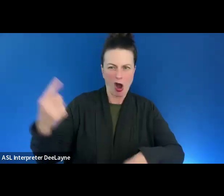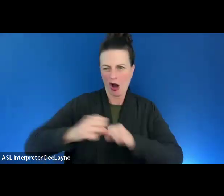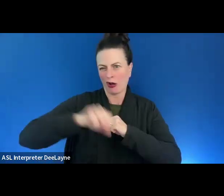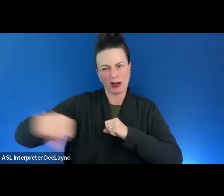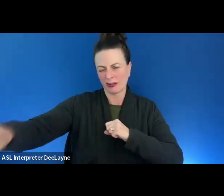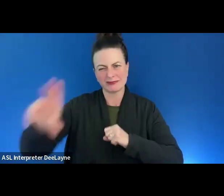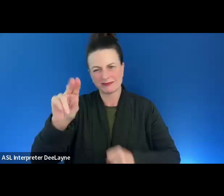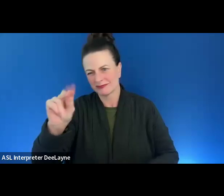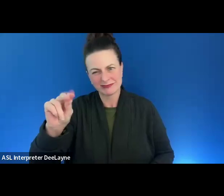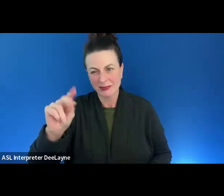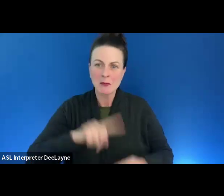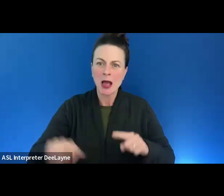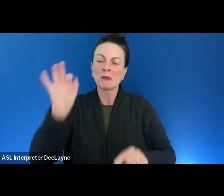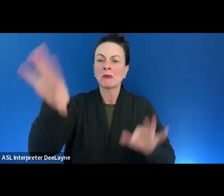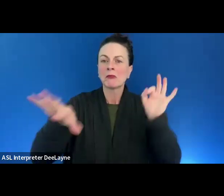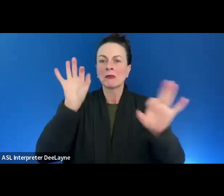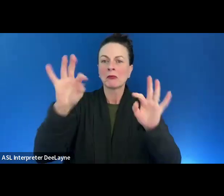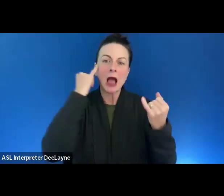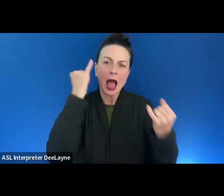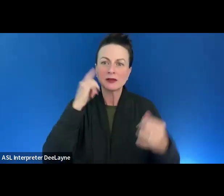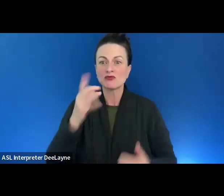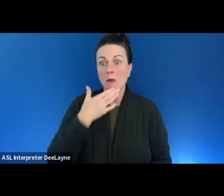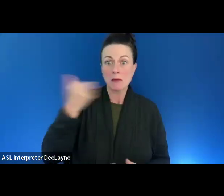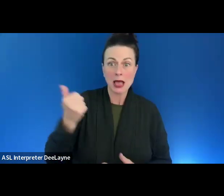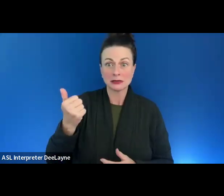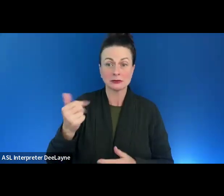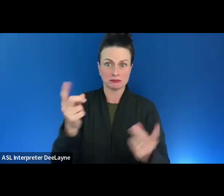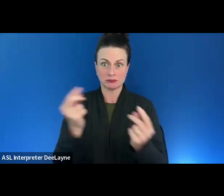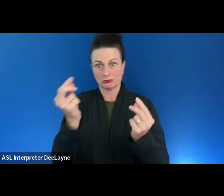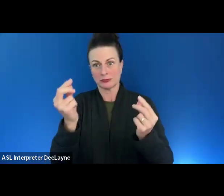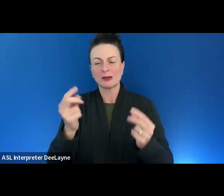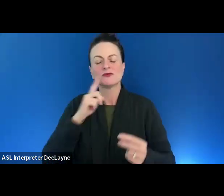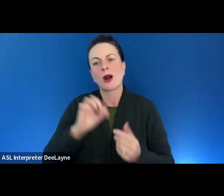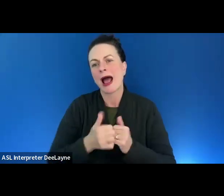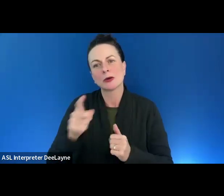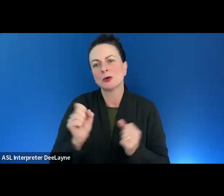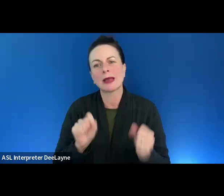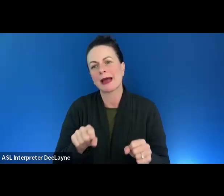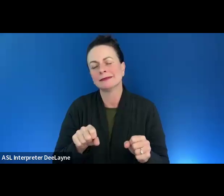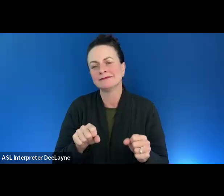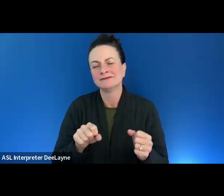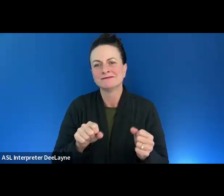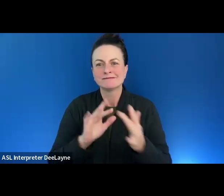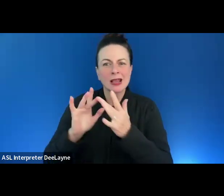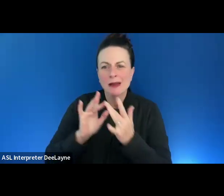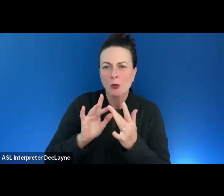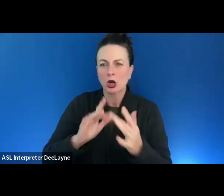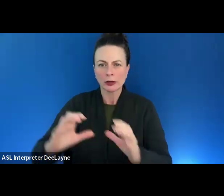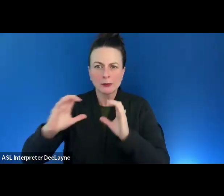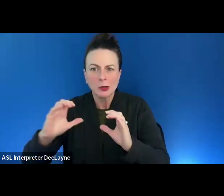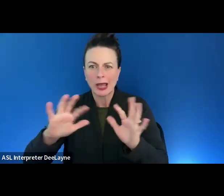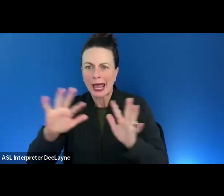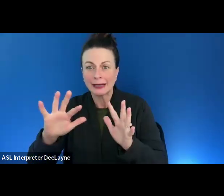to give you some ideas on best practices and ways that you're able to network and